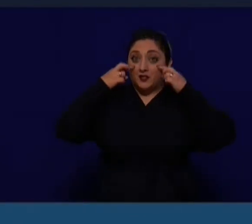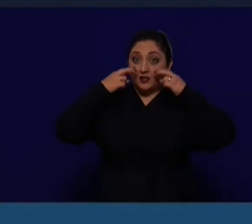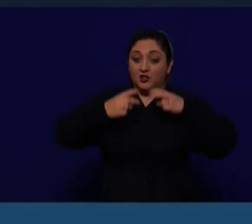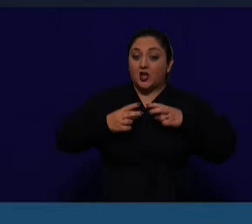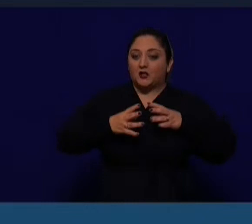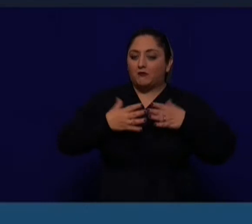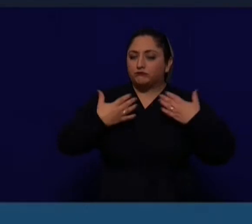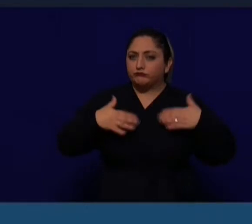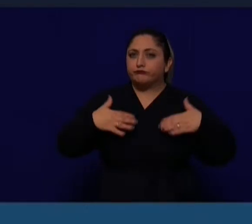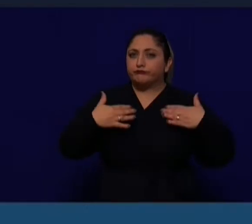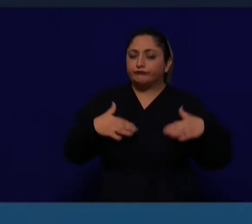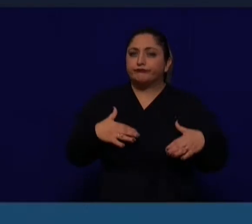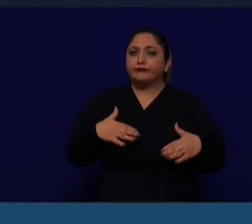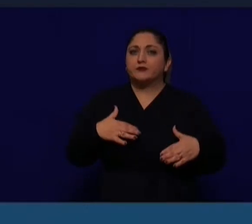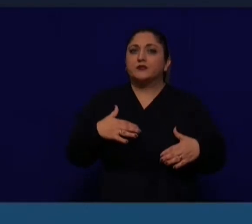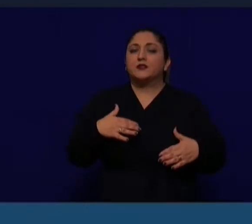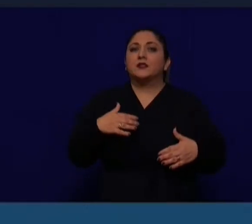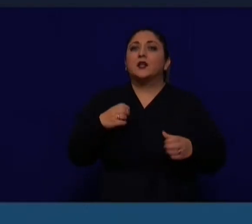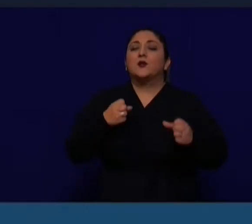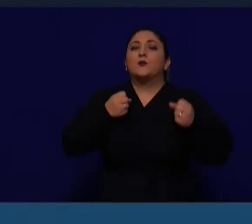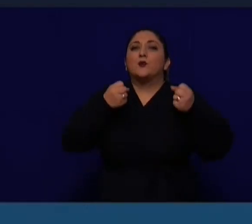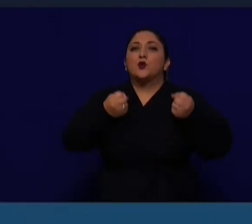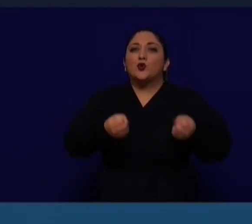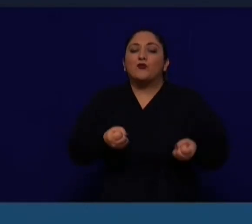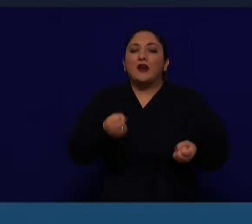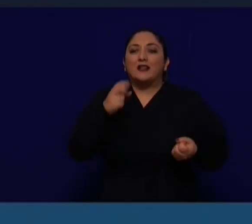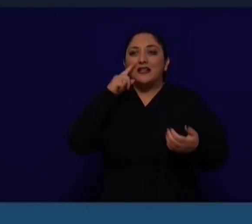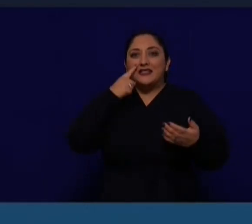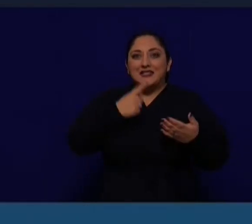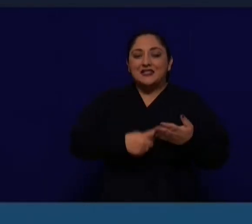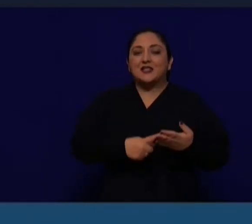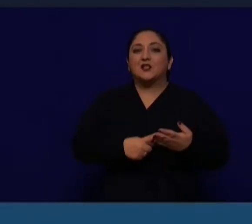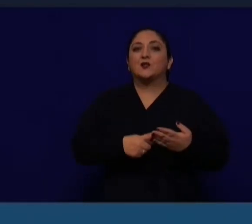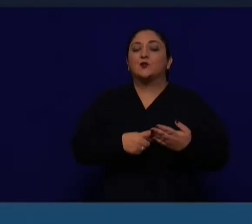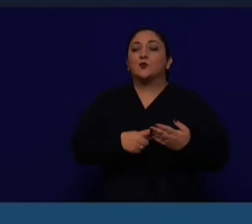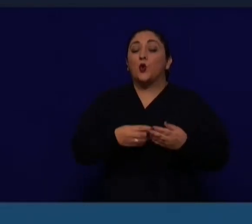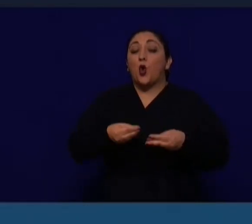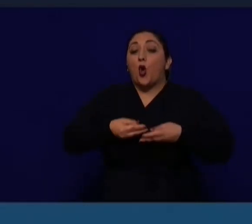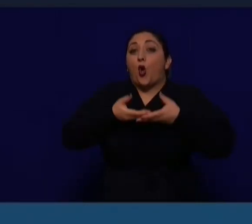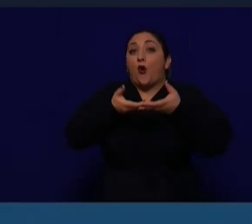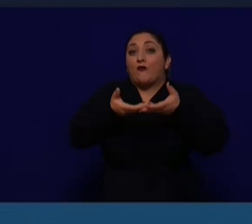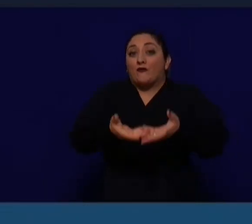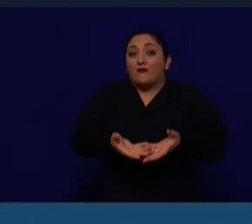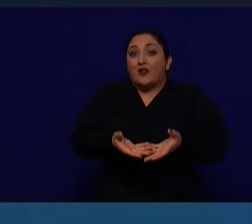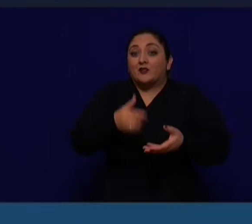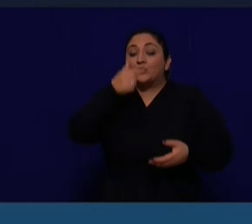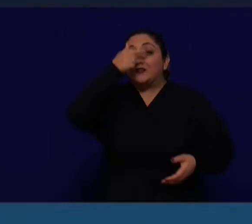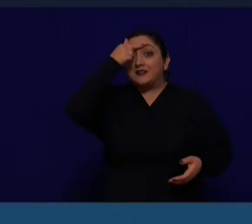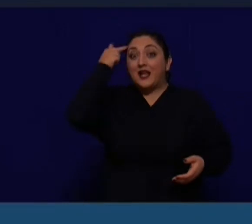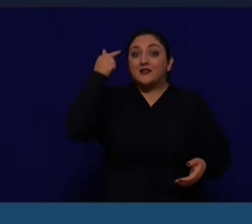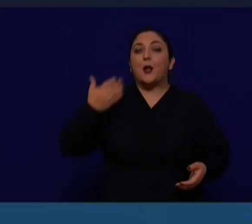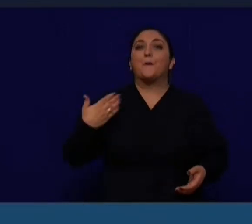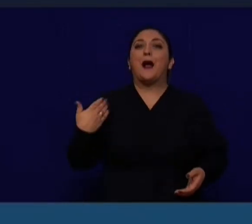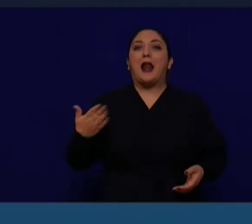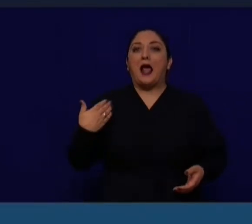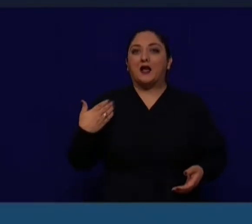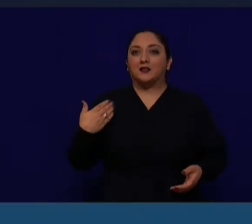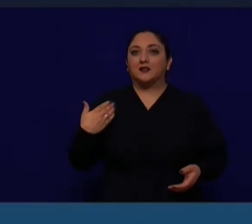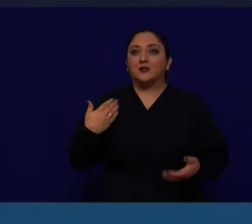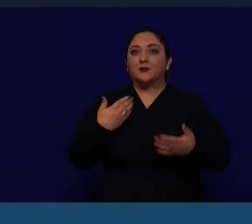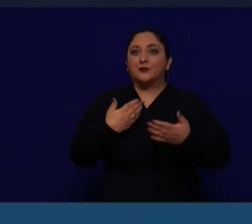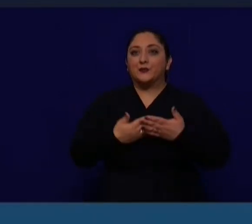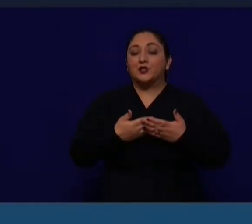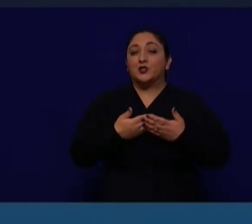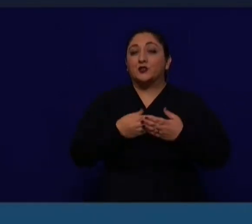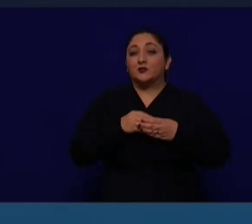tagħna u nippruvaw naraw x'kits available hemm fuq il-market biex inti tkun tista' toffri l-aħjar testjar li għandna. Infatti waħda